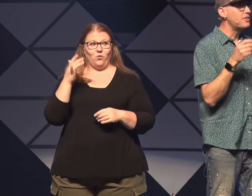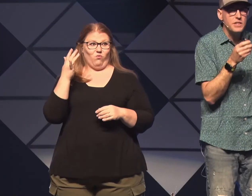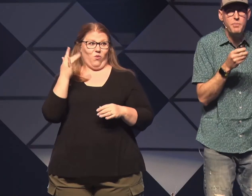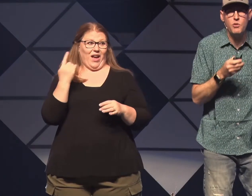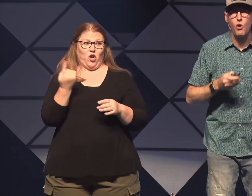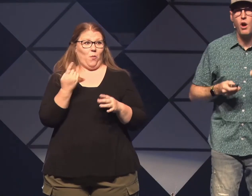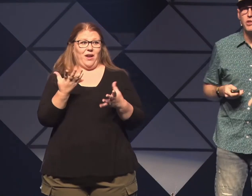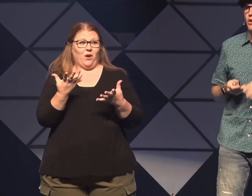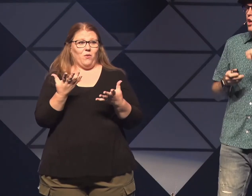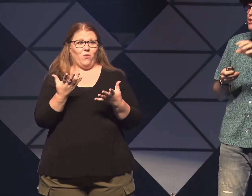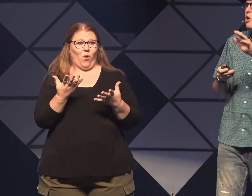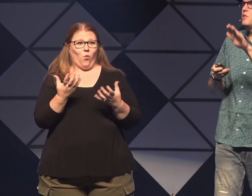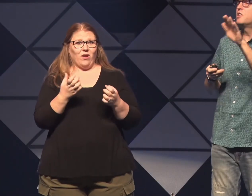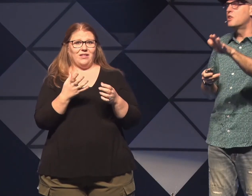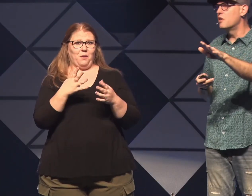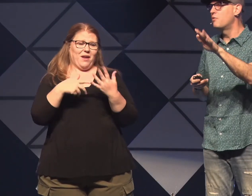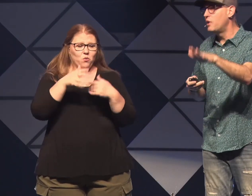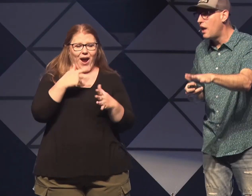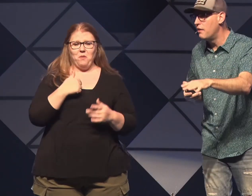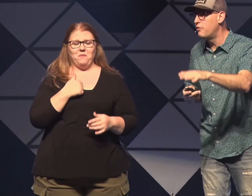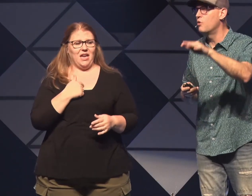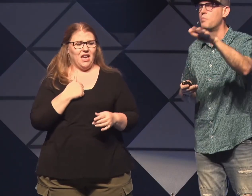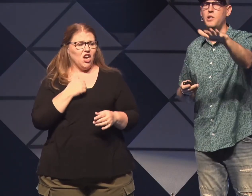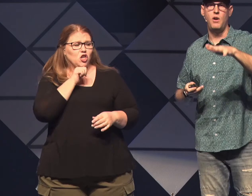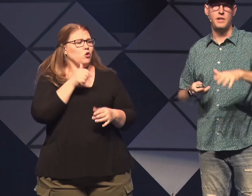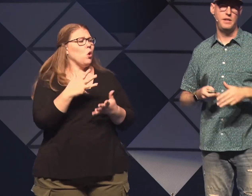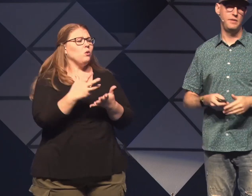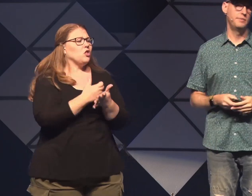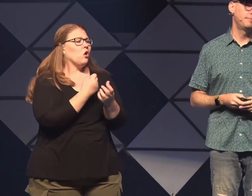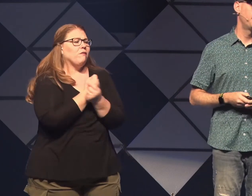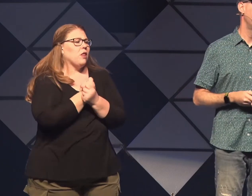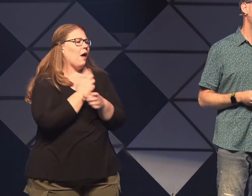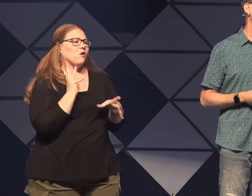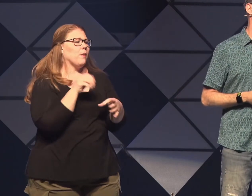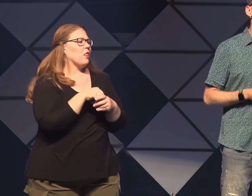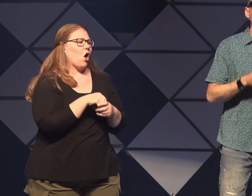to be around you. There's something wrong with you. You don't deserve love or belonging.